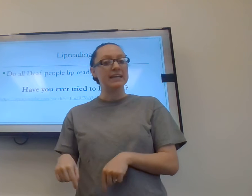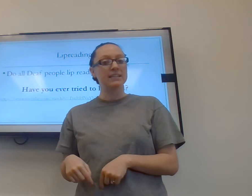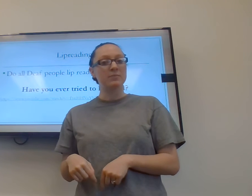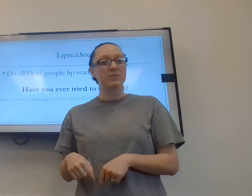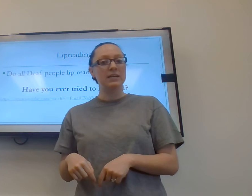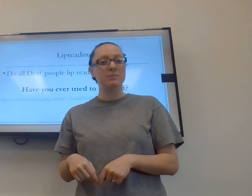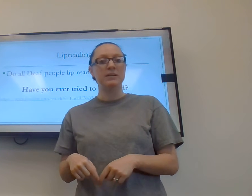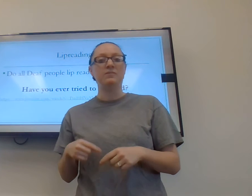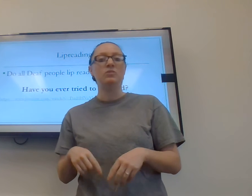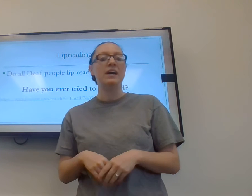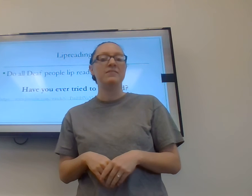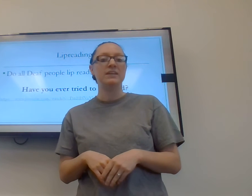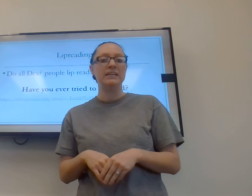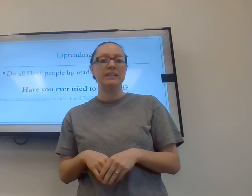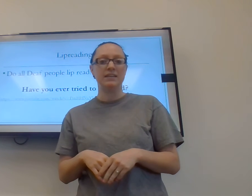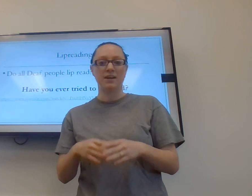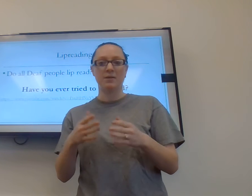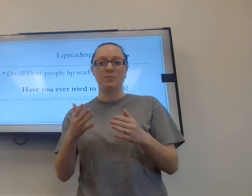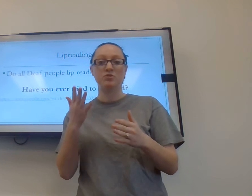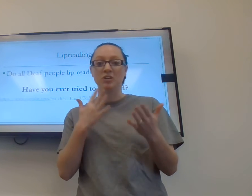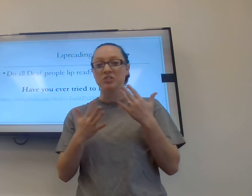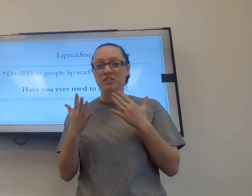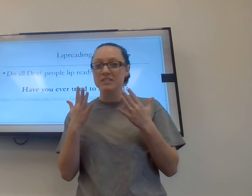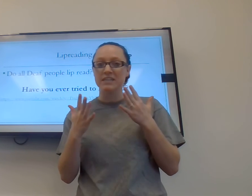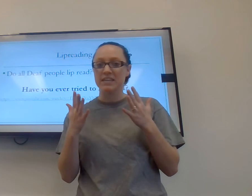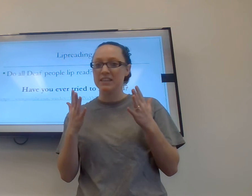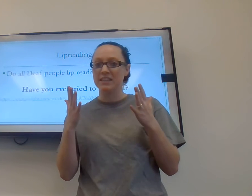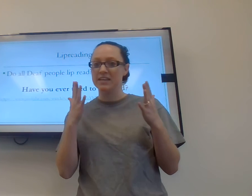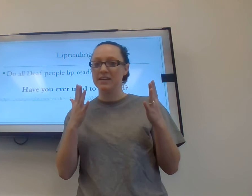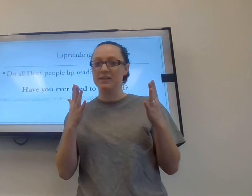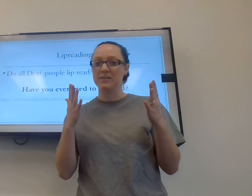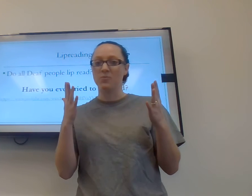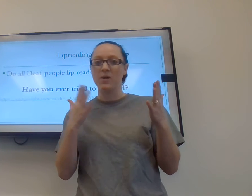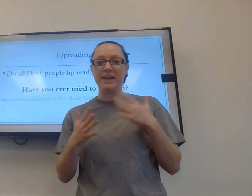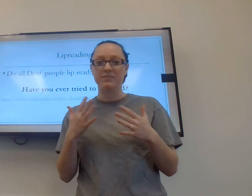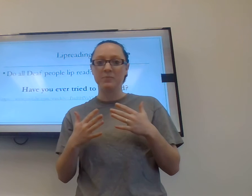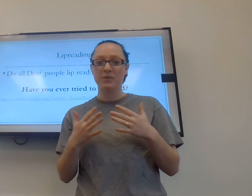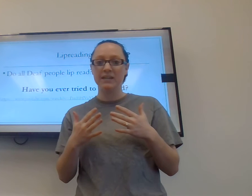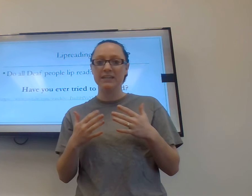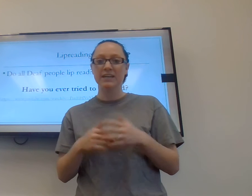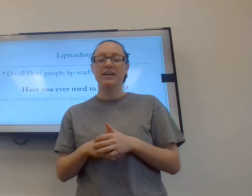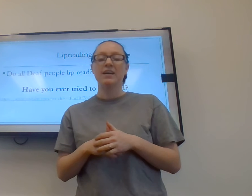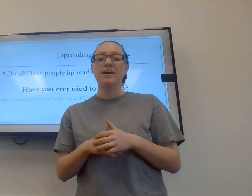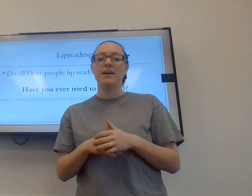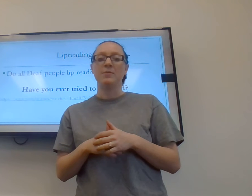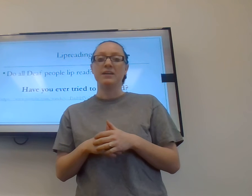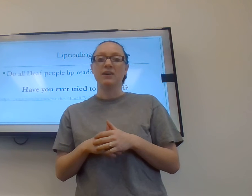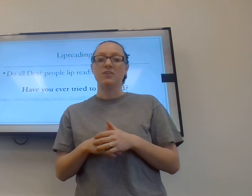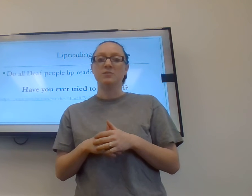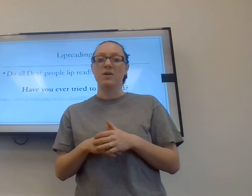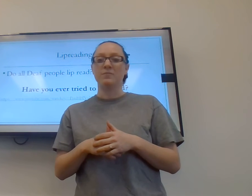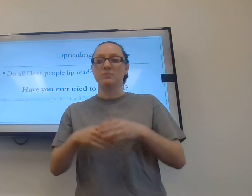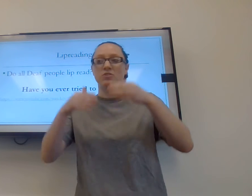lip read, but if you have any obstructions in the way of lip reading, it can cause a problem. So if you